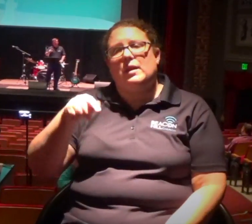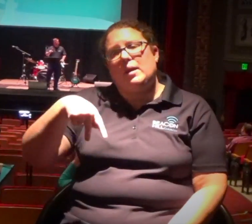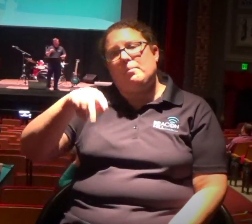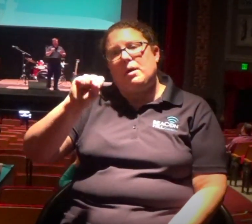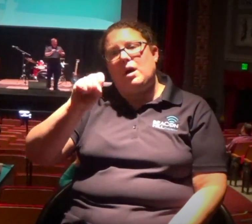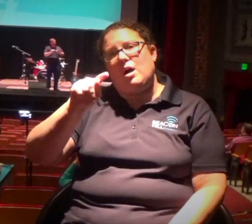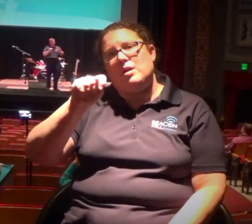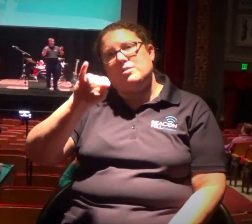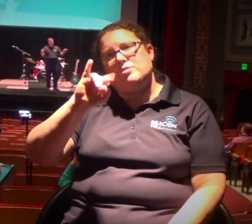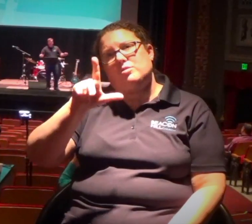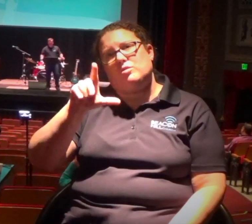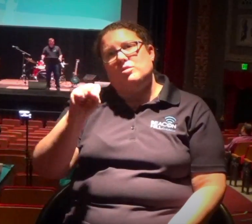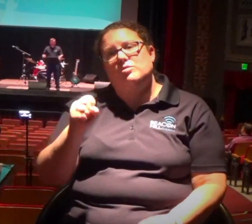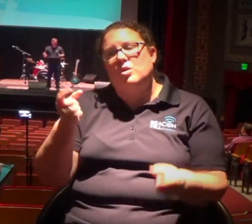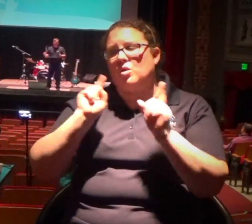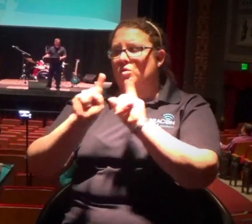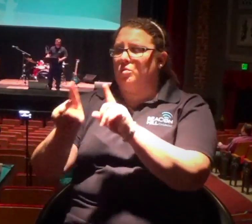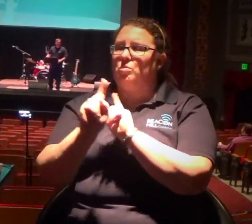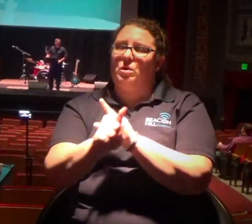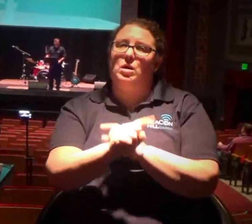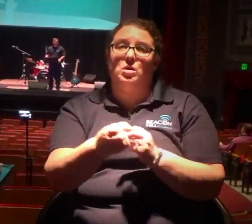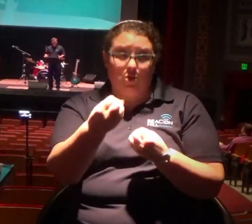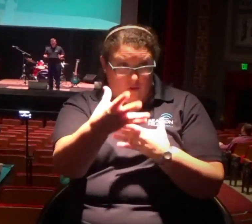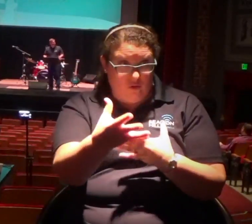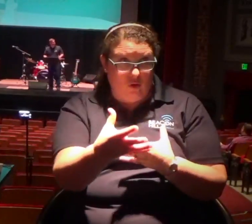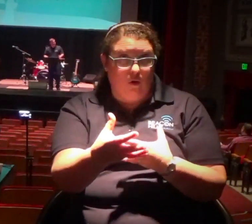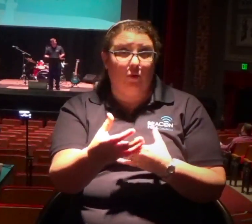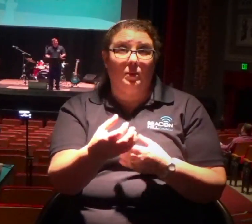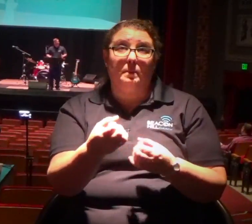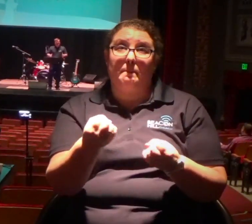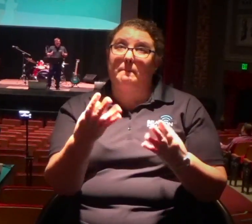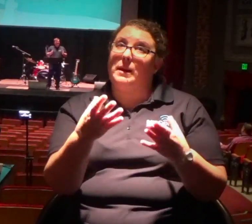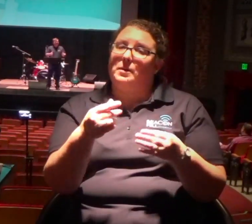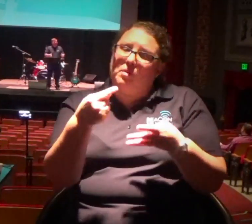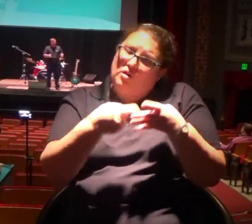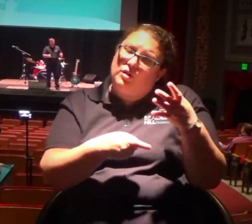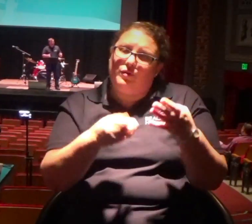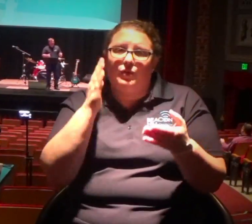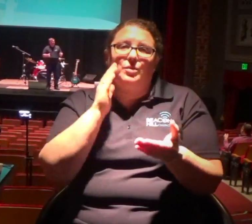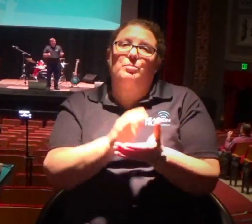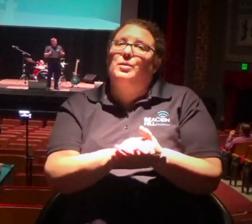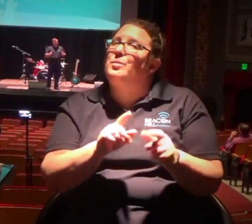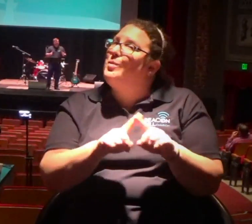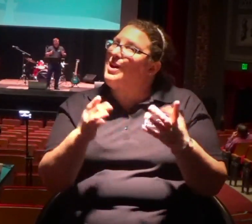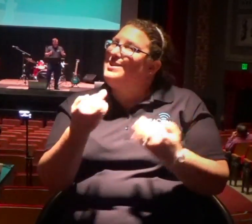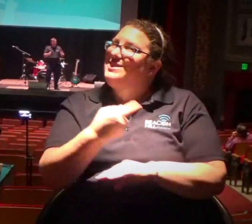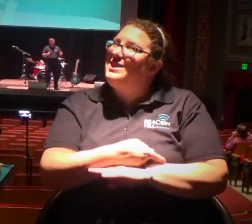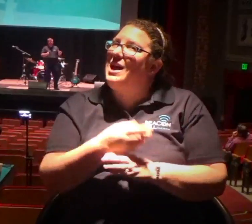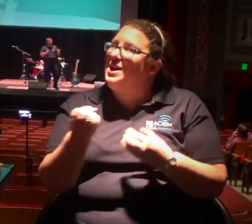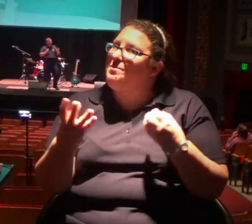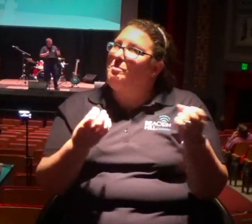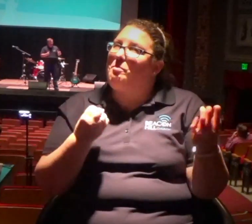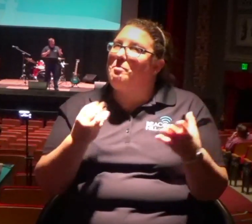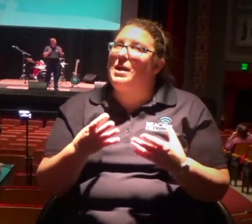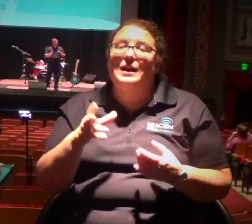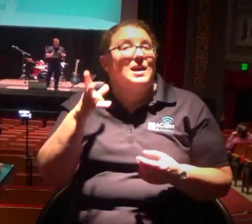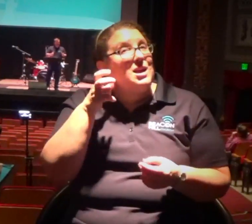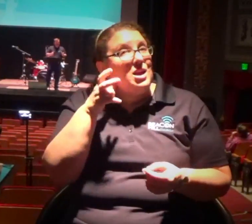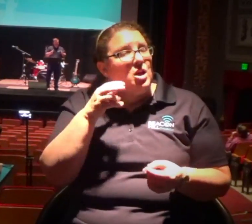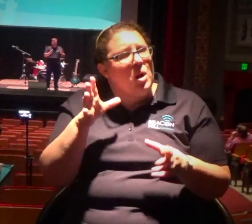they told many people, but few believed. And yet, today, many people hear the message of the